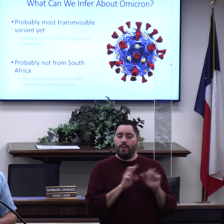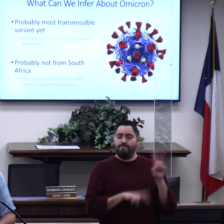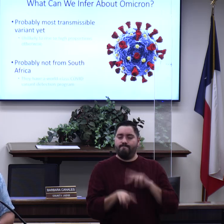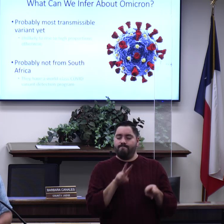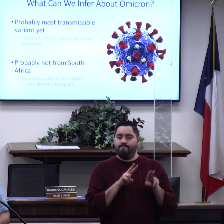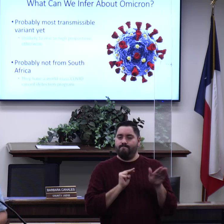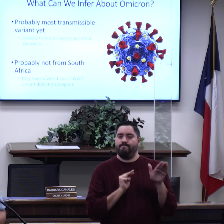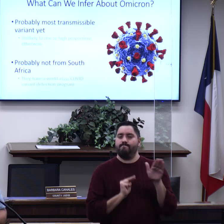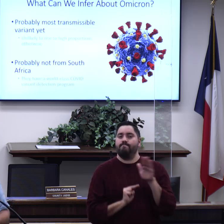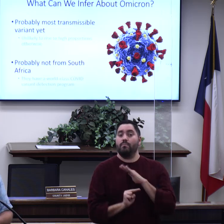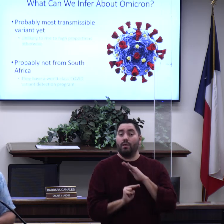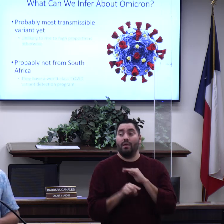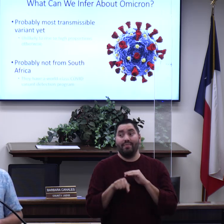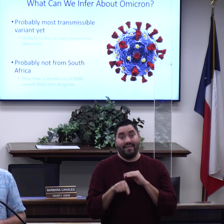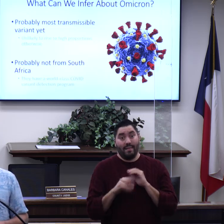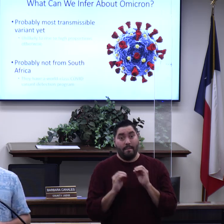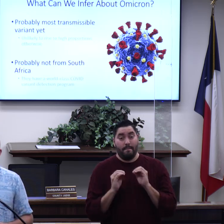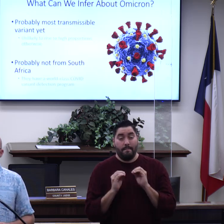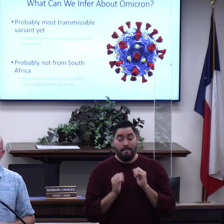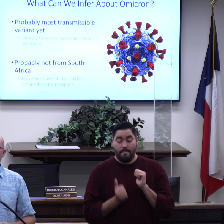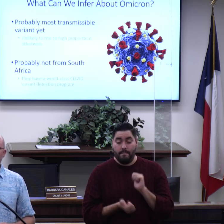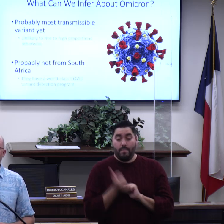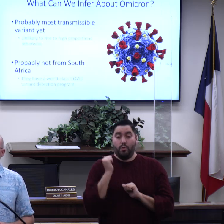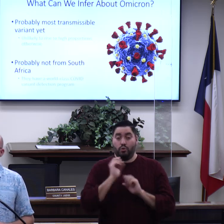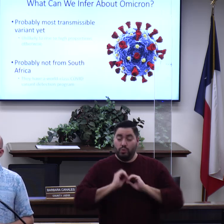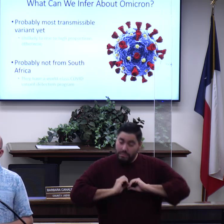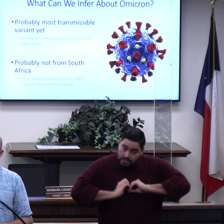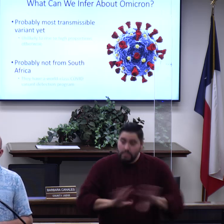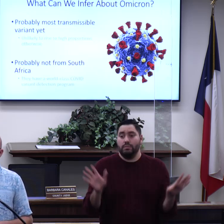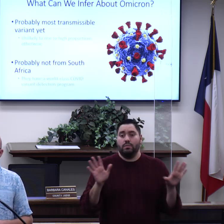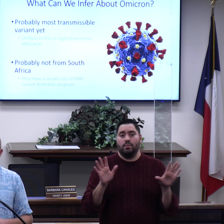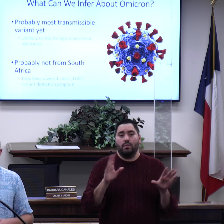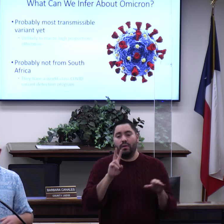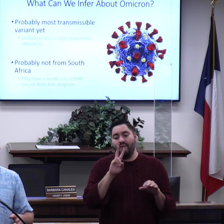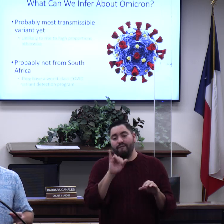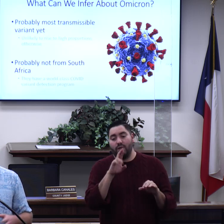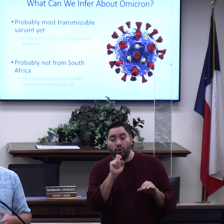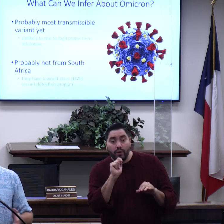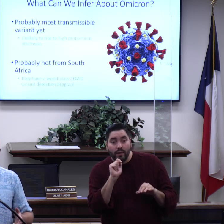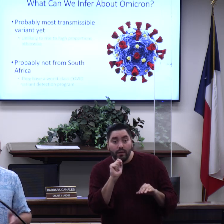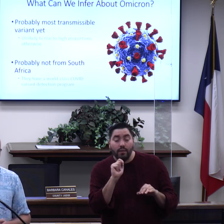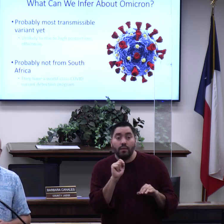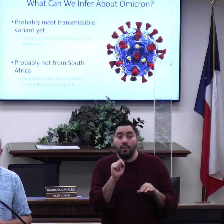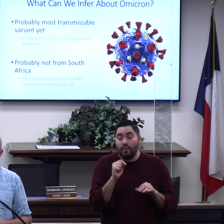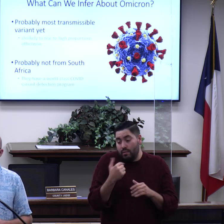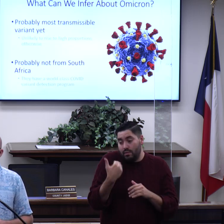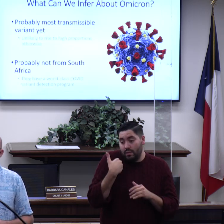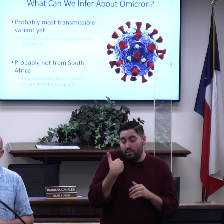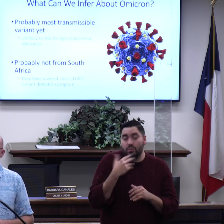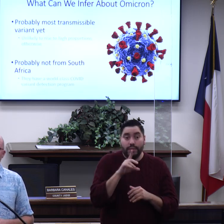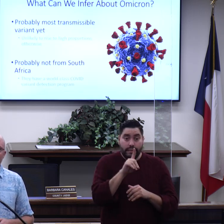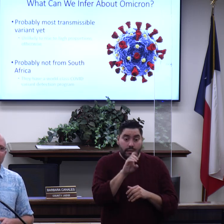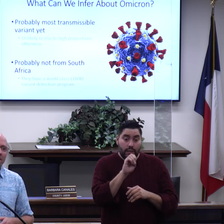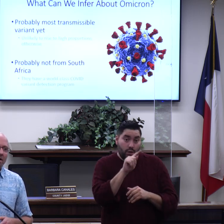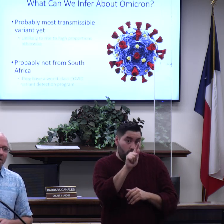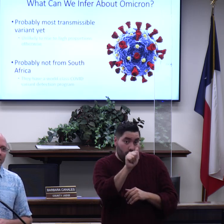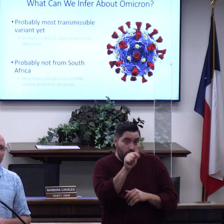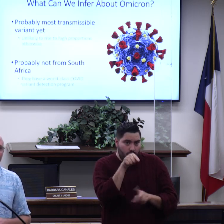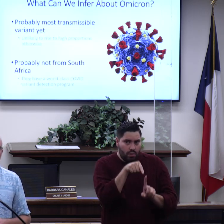most transmissible variant we've seen yet. The last variant that was really transmissible was Delta. That